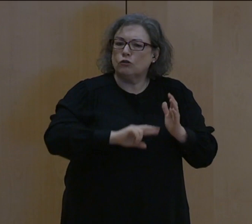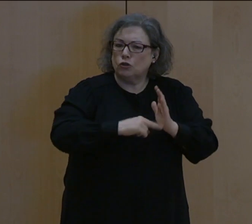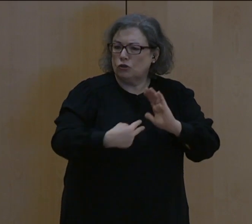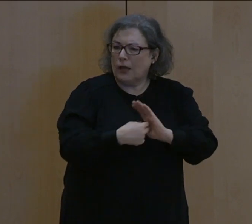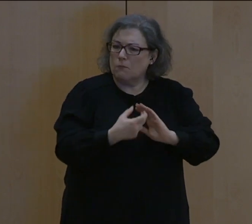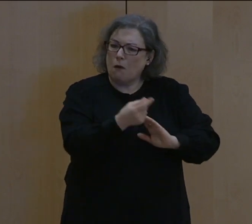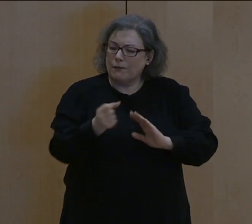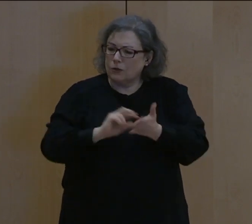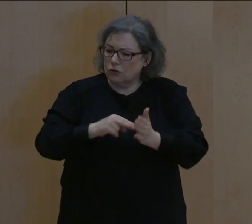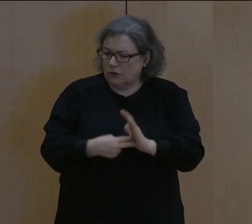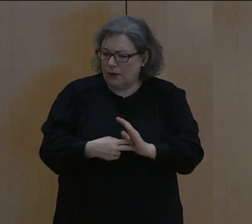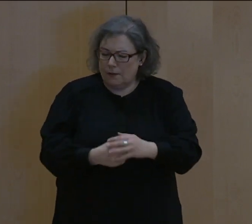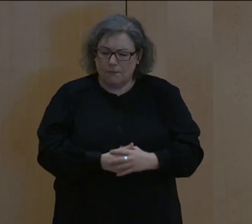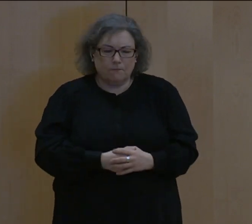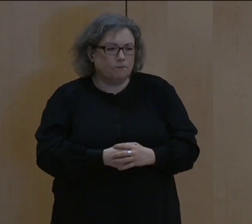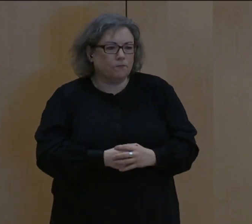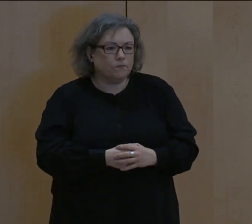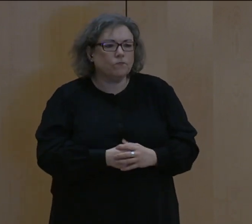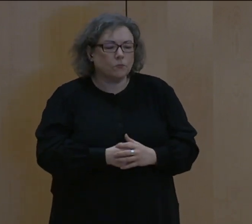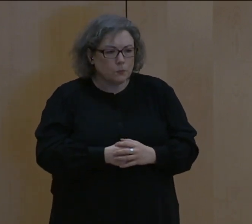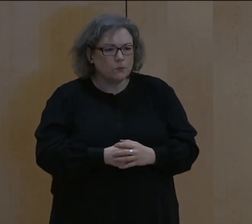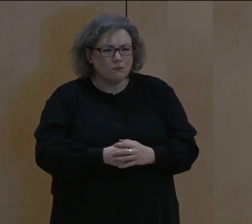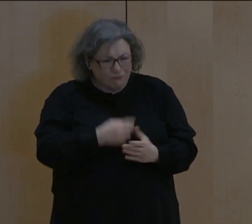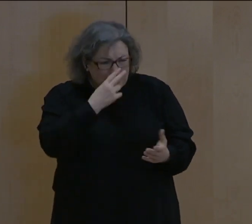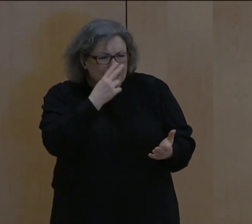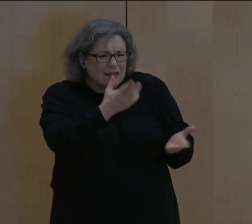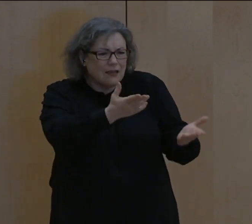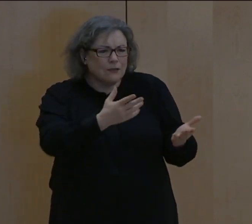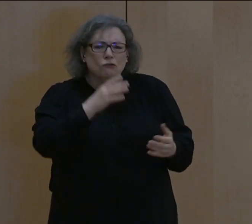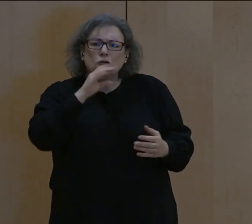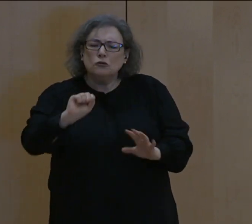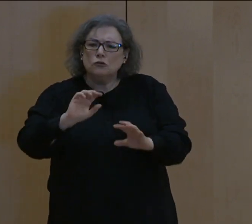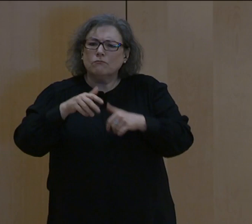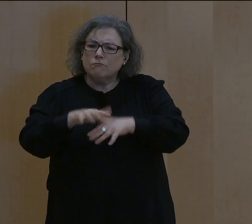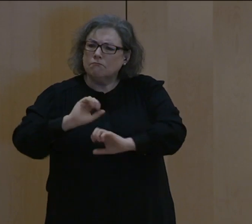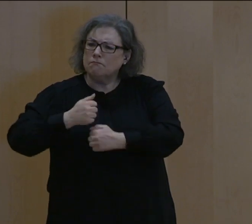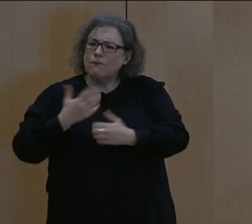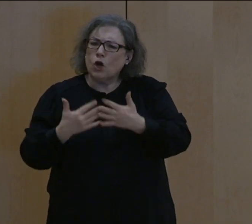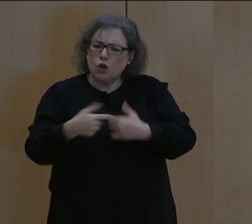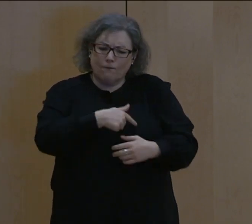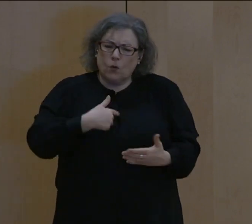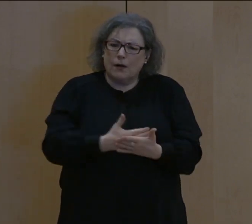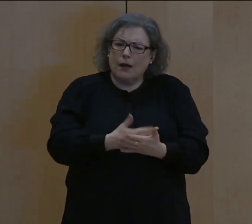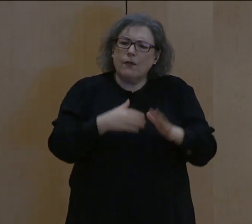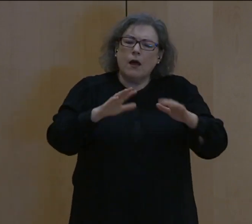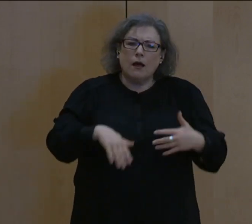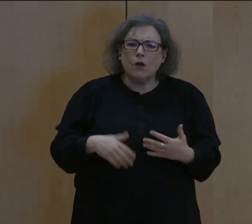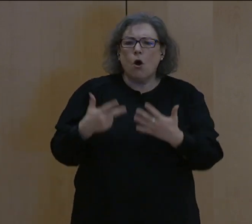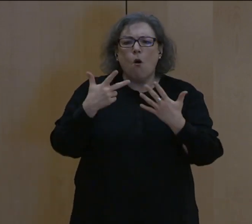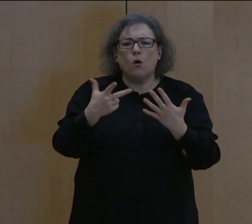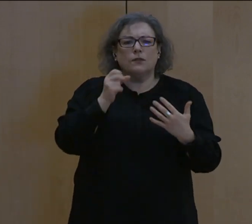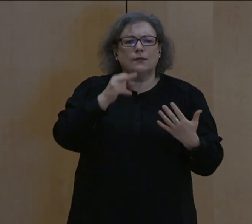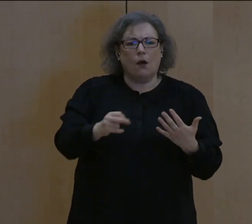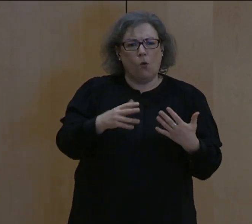Russian army is already doing in our country. For 8 years of war in the East, the occupation of the